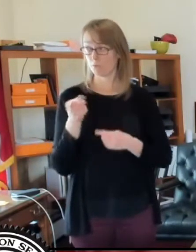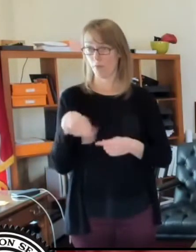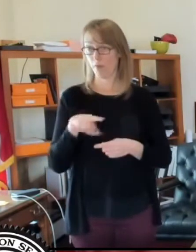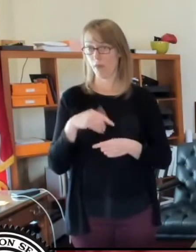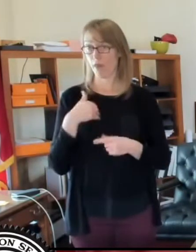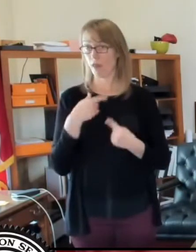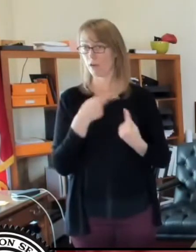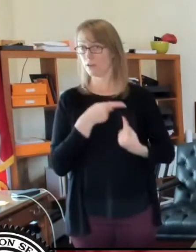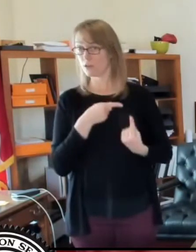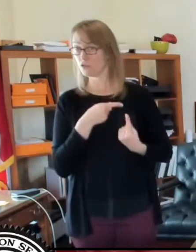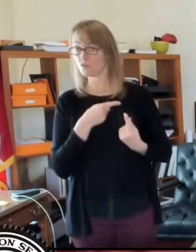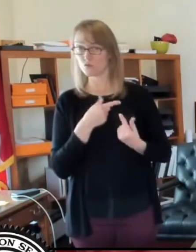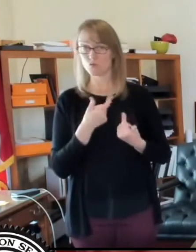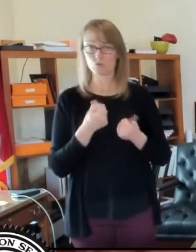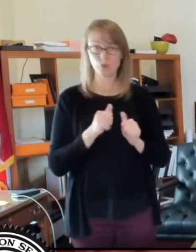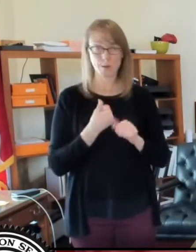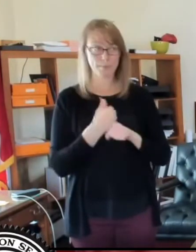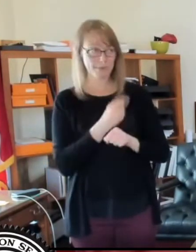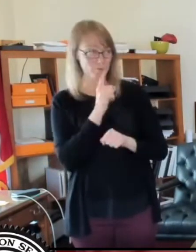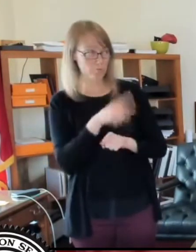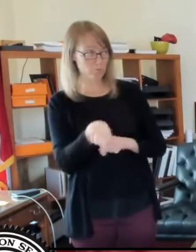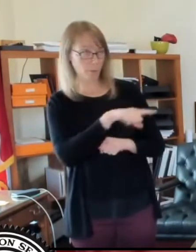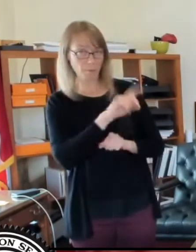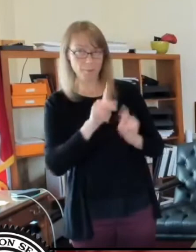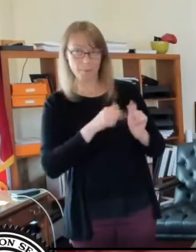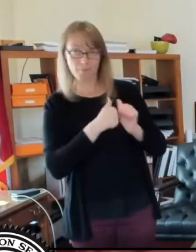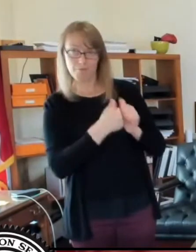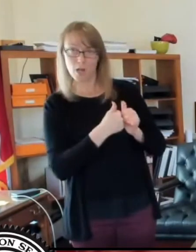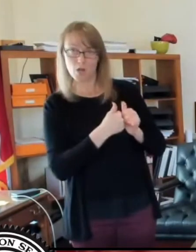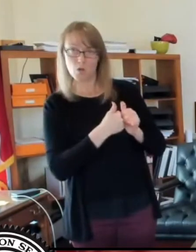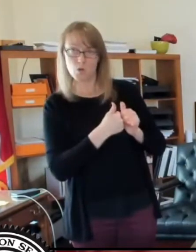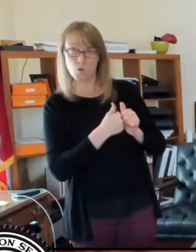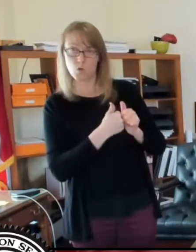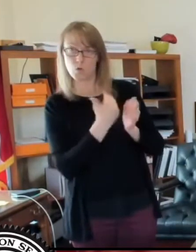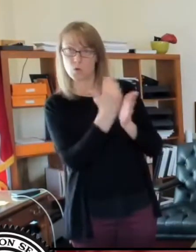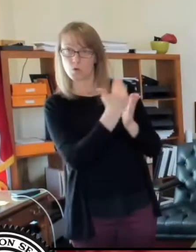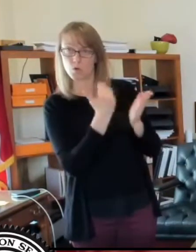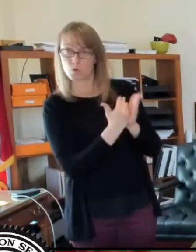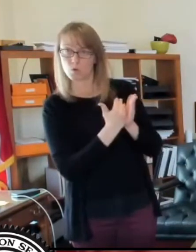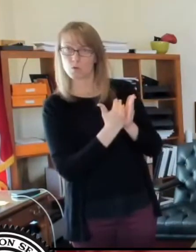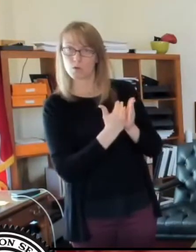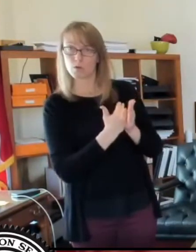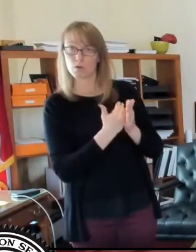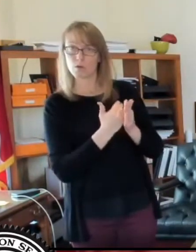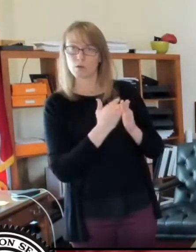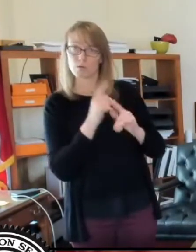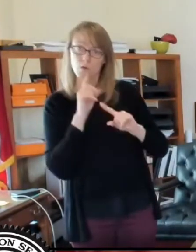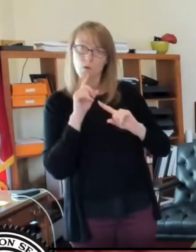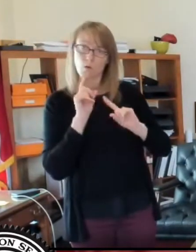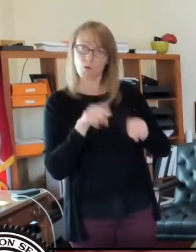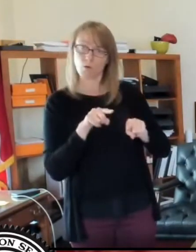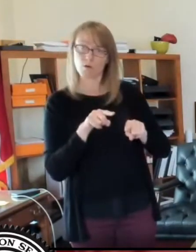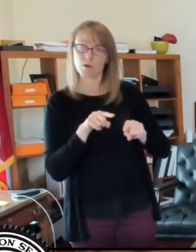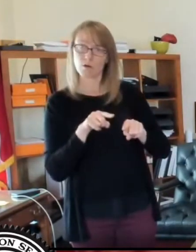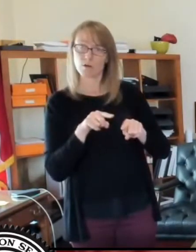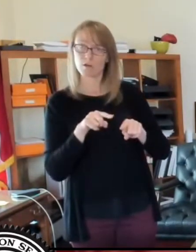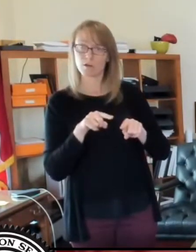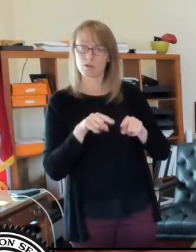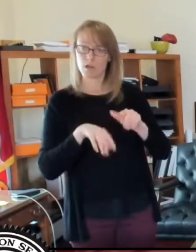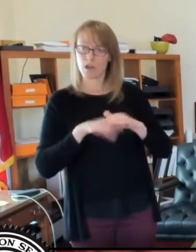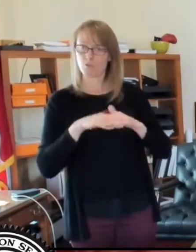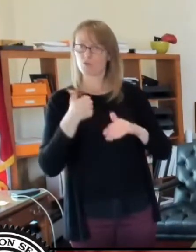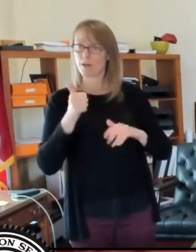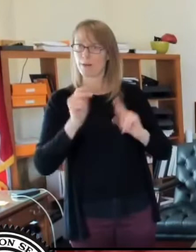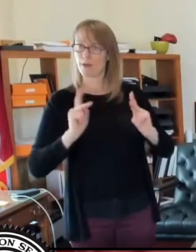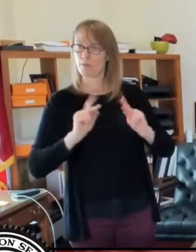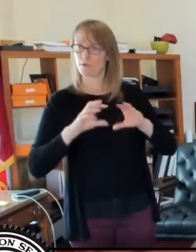city of St. Louis did a pretty good job at it? The gatherings of 10 or fewer, those were private gatherings of 10 or fewer. So